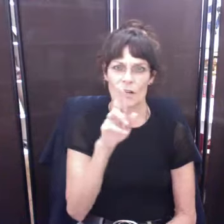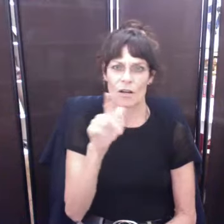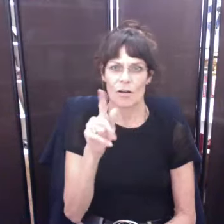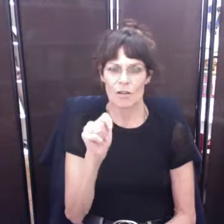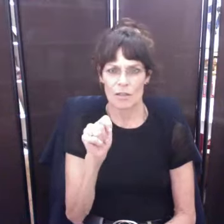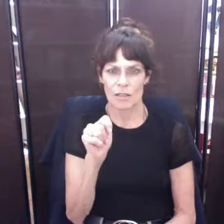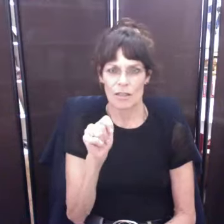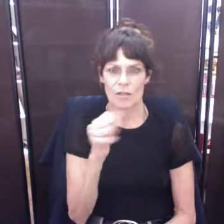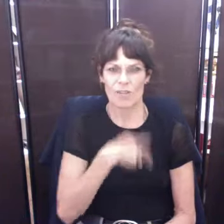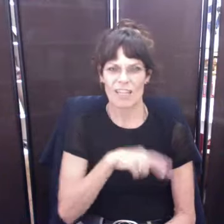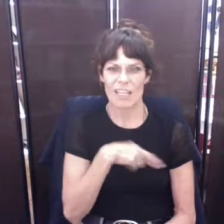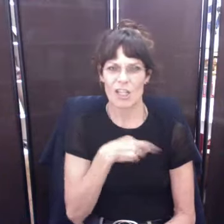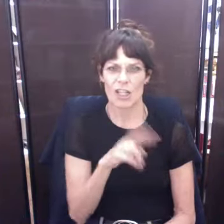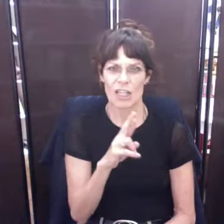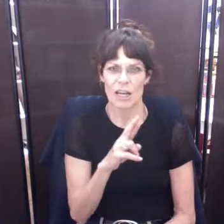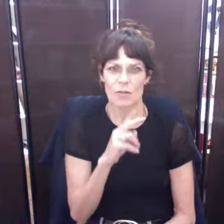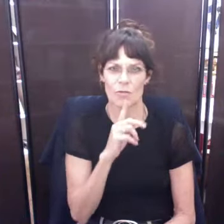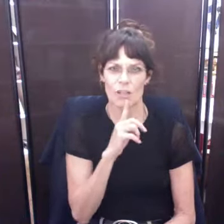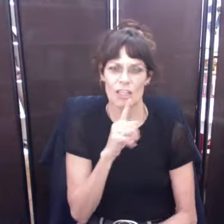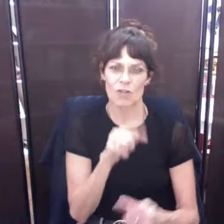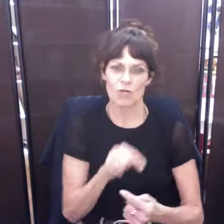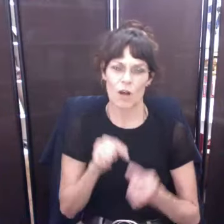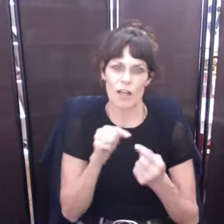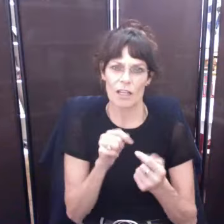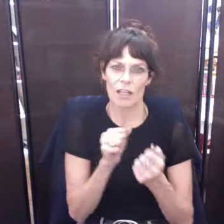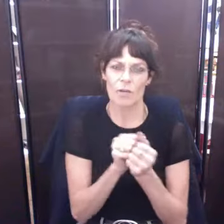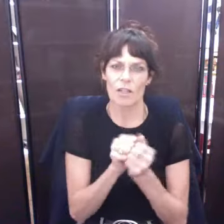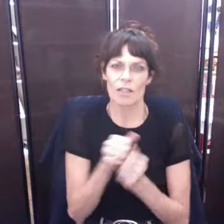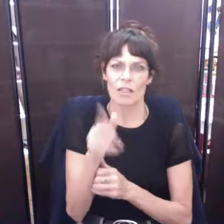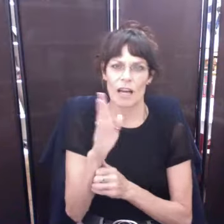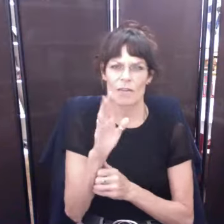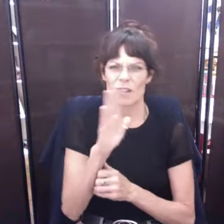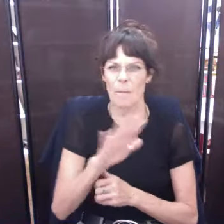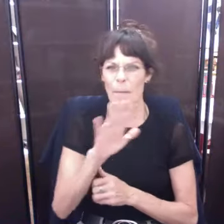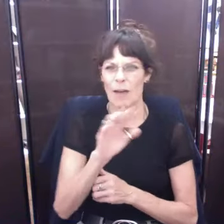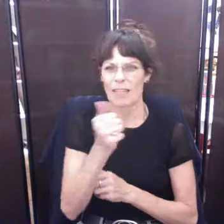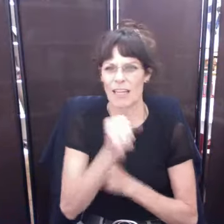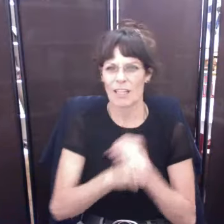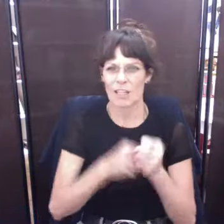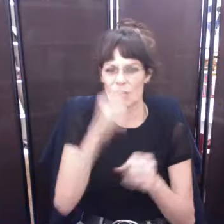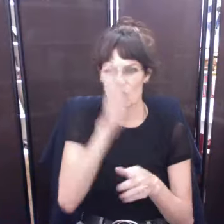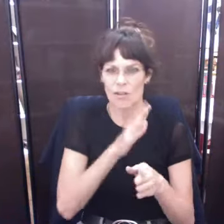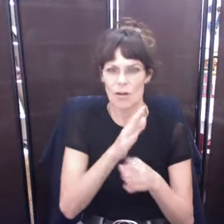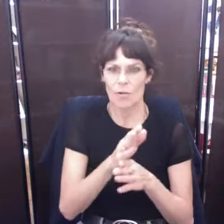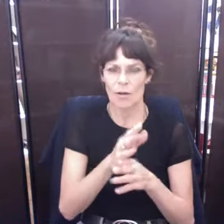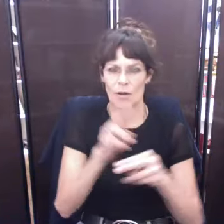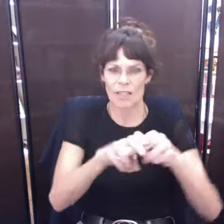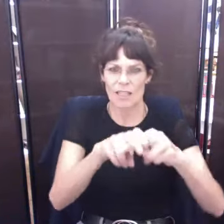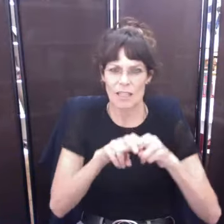And I was really struggling with God, and I was about 10 years sober, and I was sitting in the front row, and I was all slooped down, and my sponsor looked